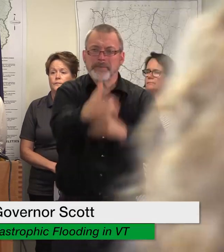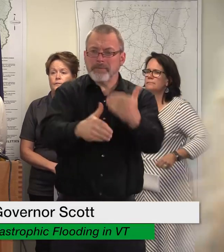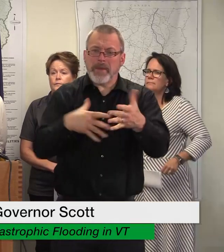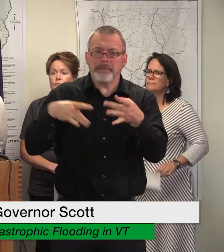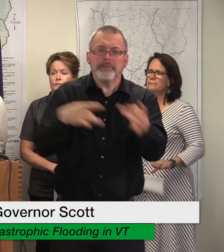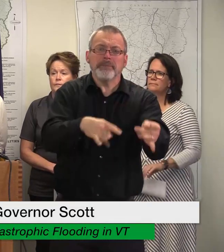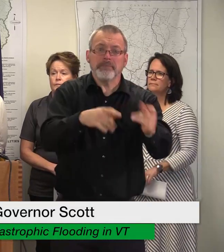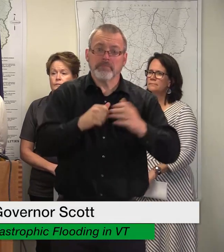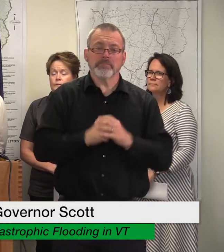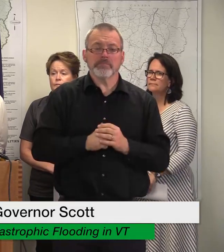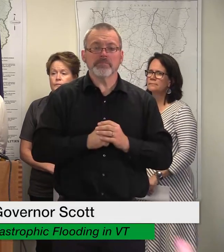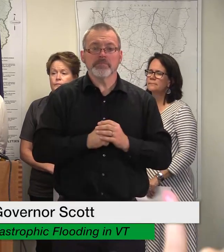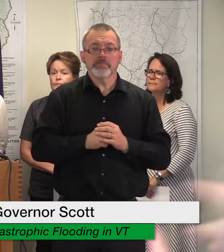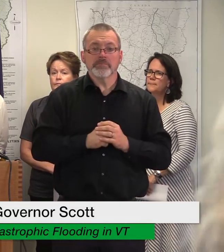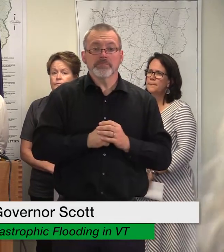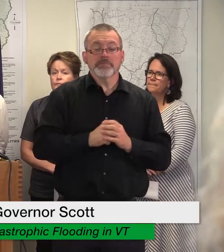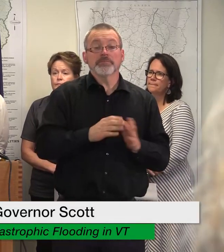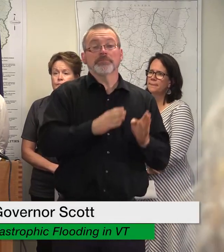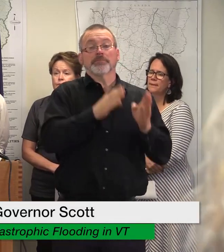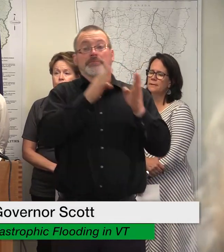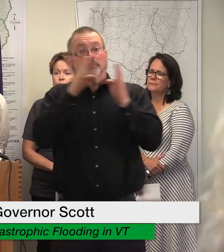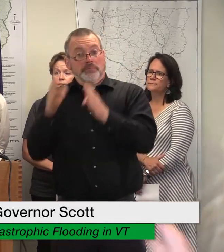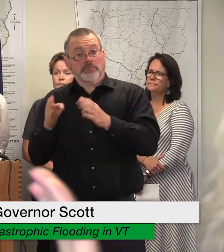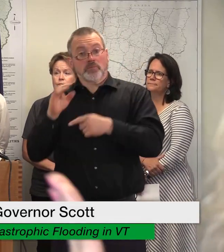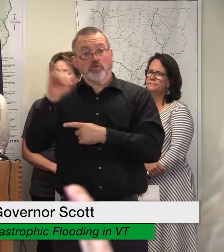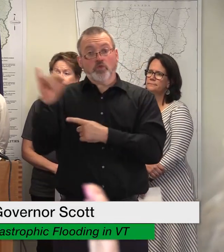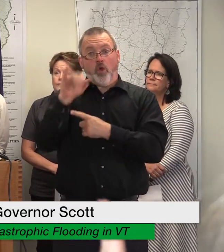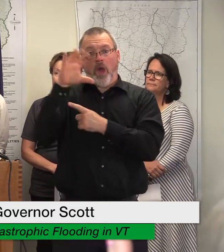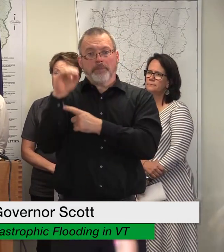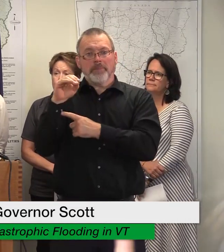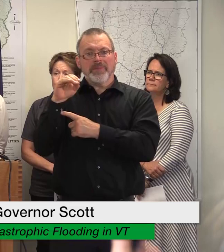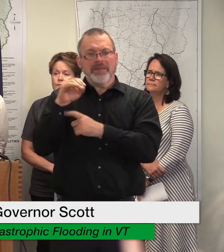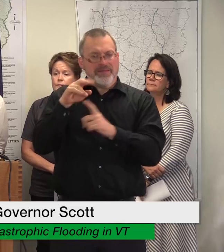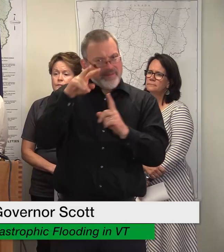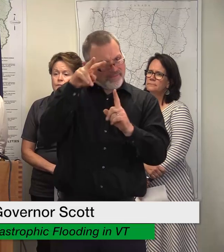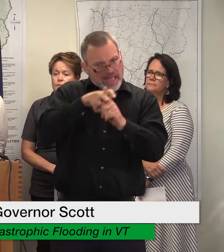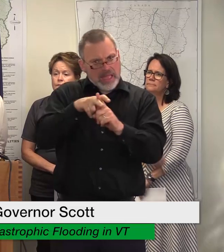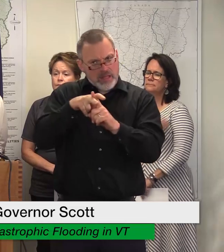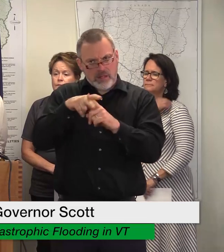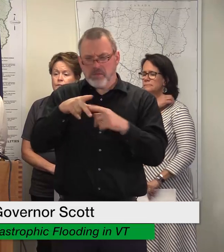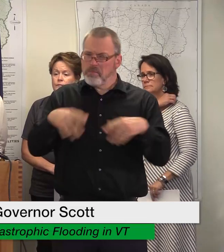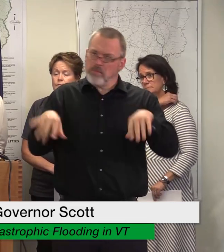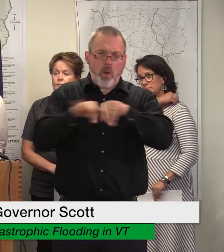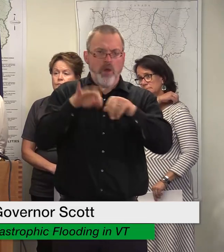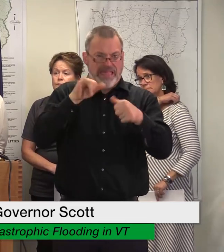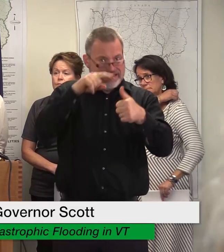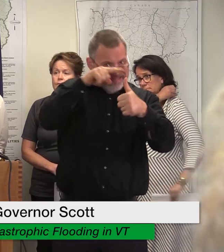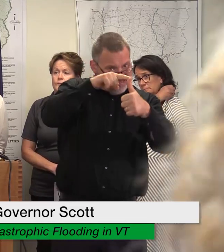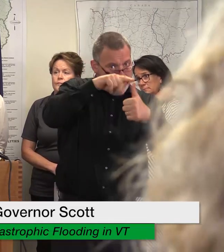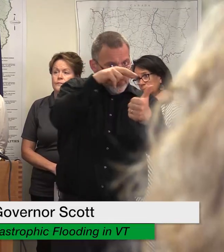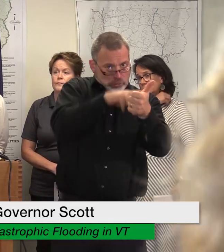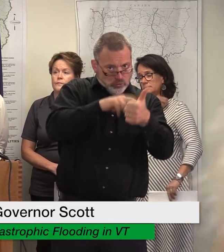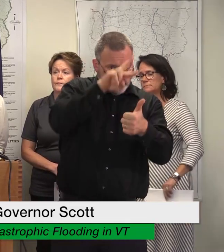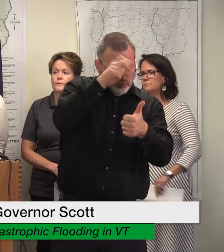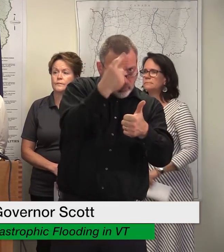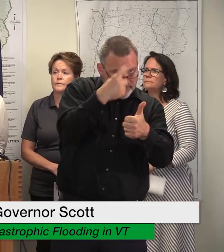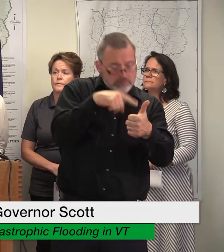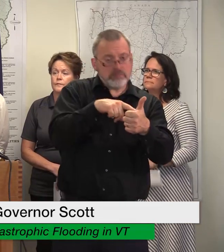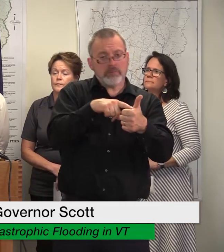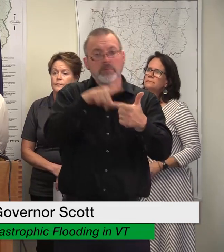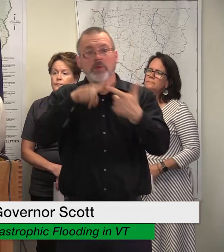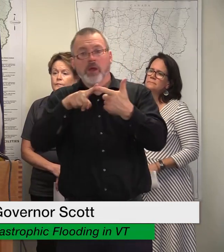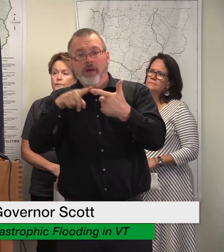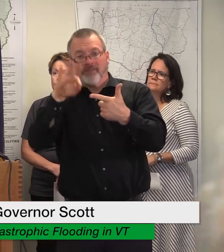company. If you have homeowners or renter insurance, you should file a claim as soon as possible. By law, FEMA cannot duplicate